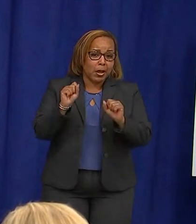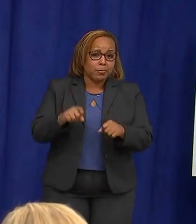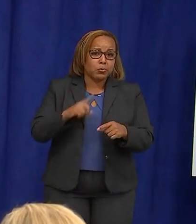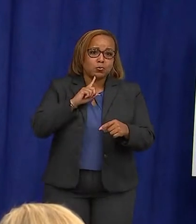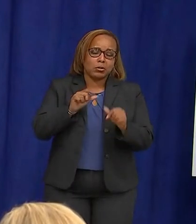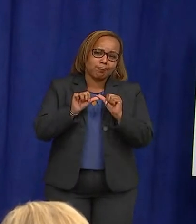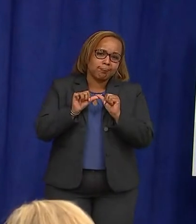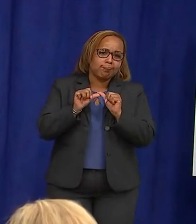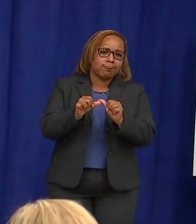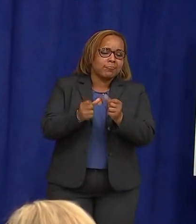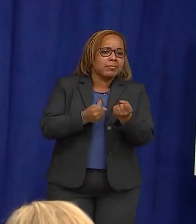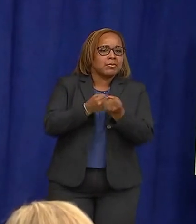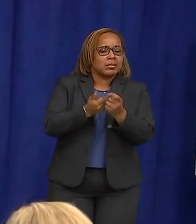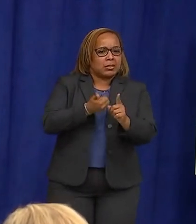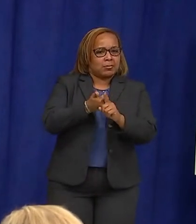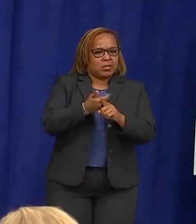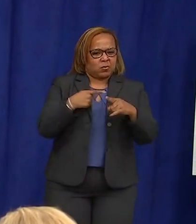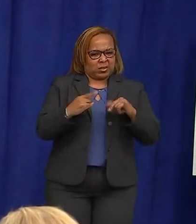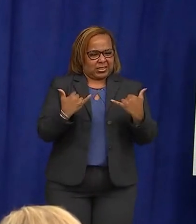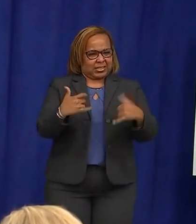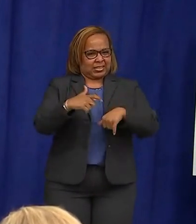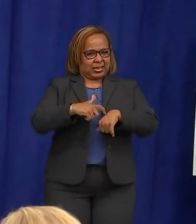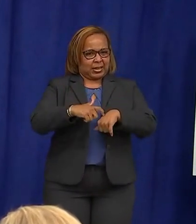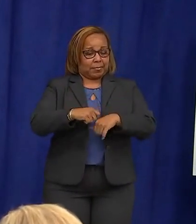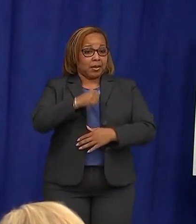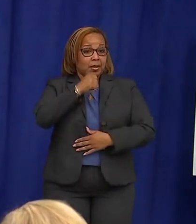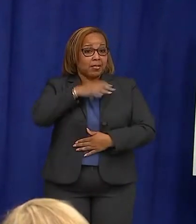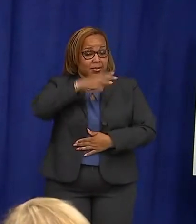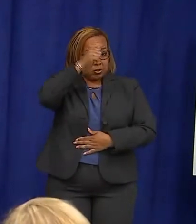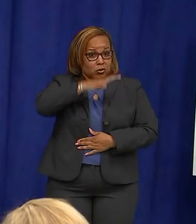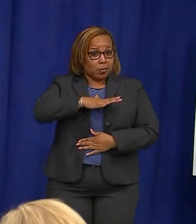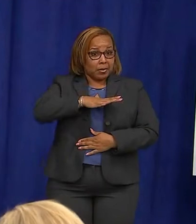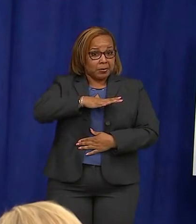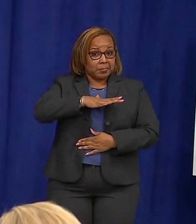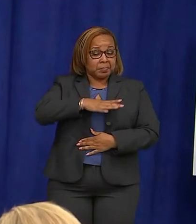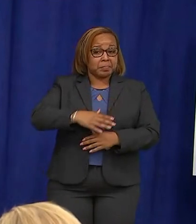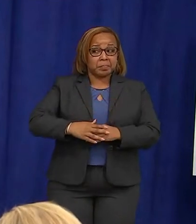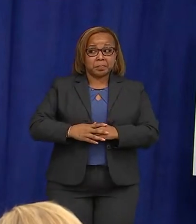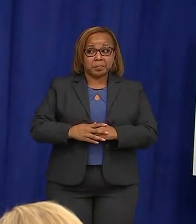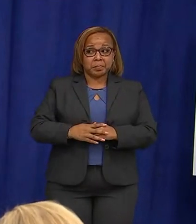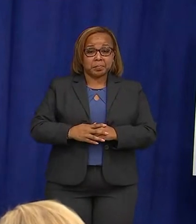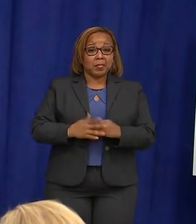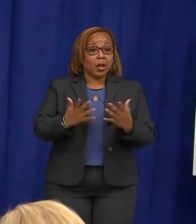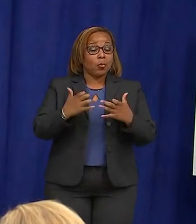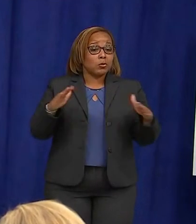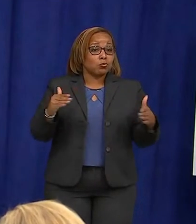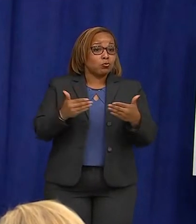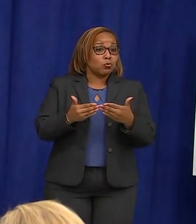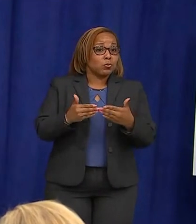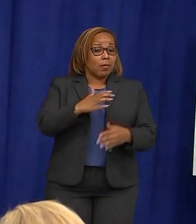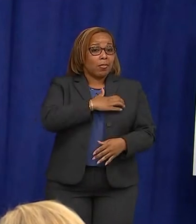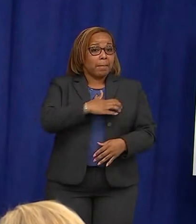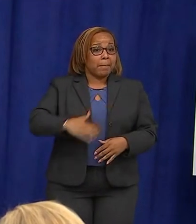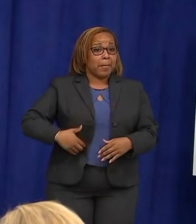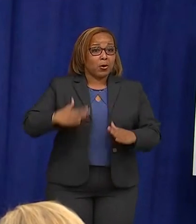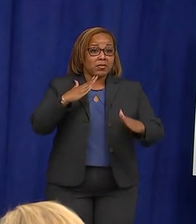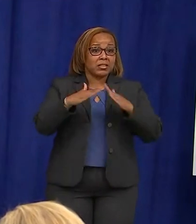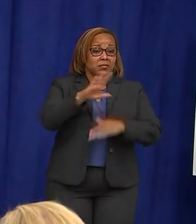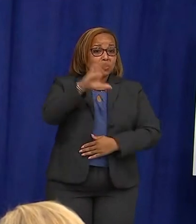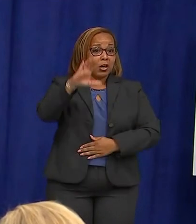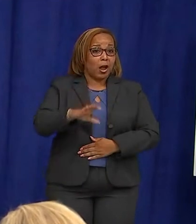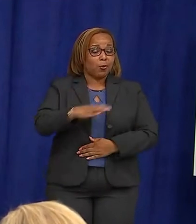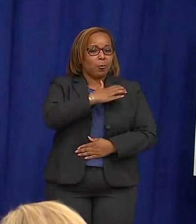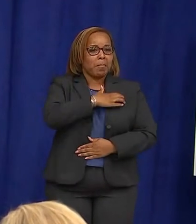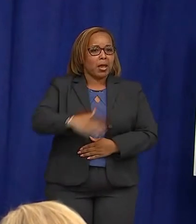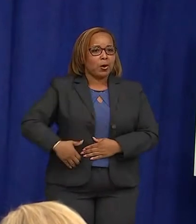able to sustain themselves in these times. Ladies and gentlemen, I'd like to introduce the Mayor of the City of